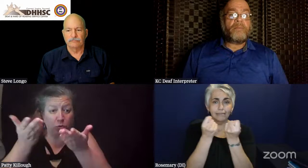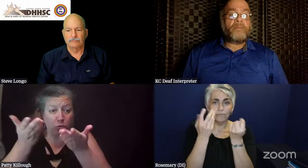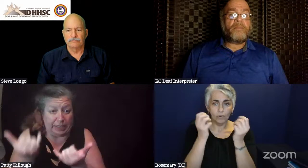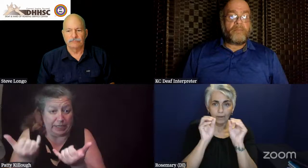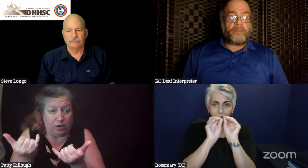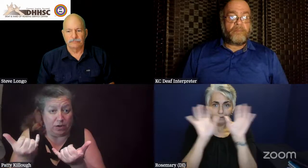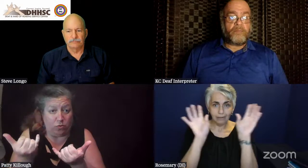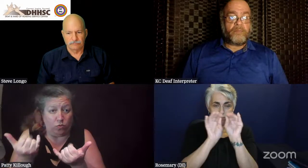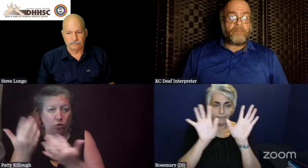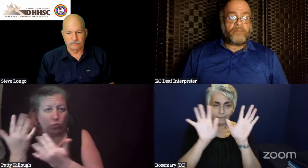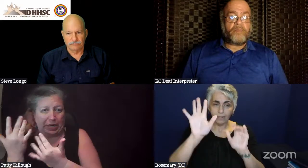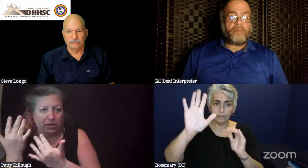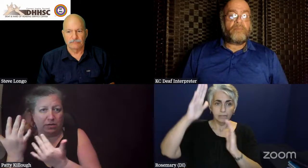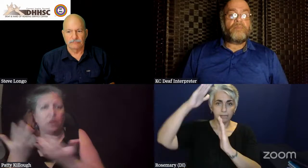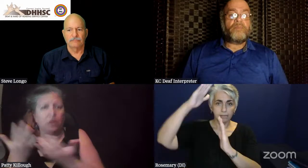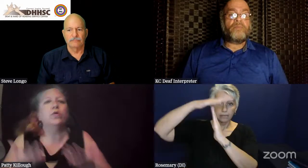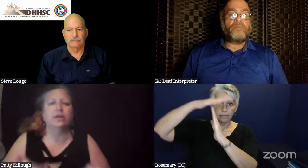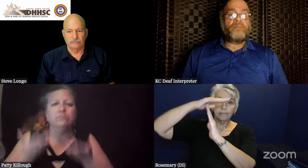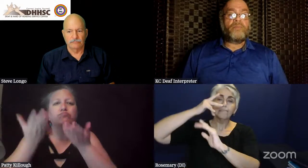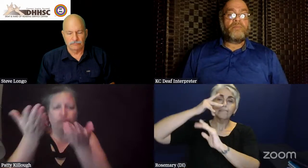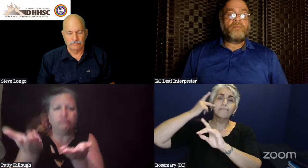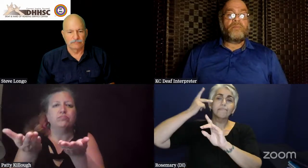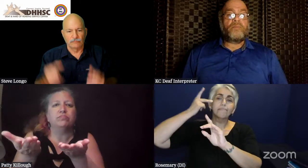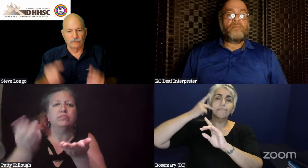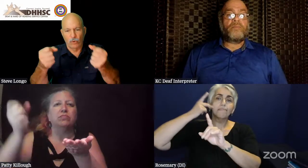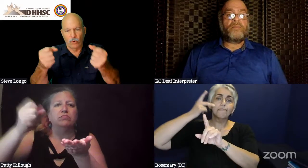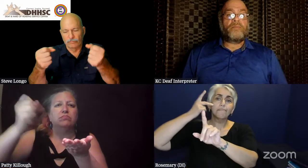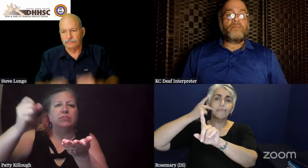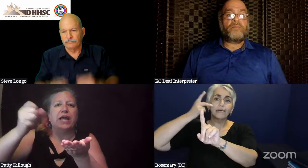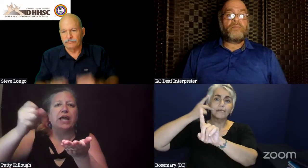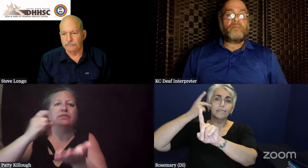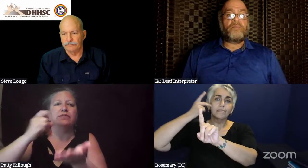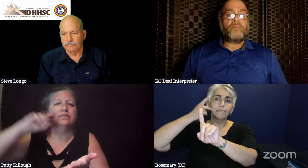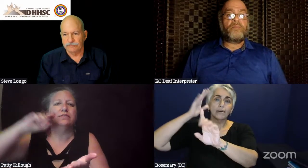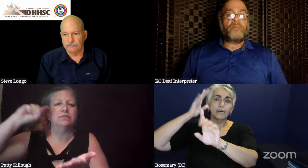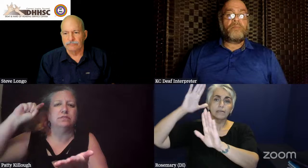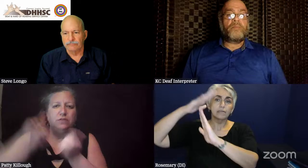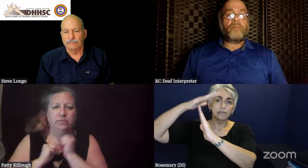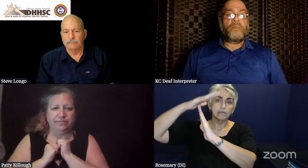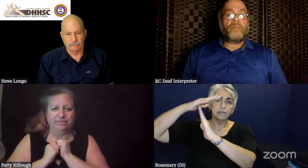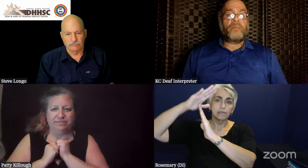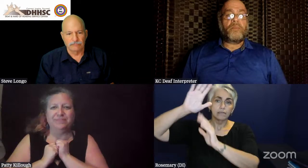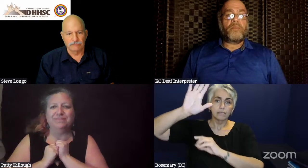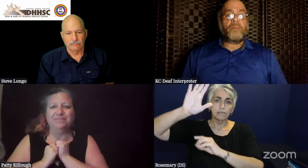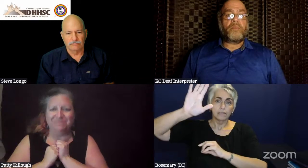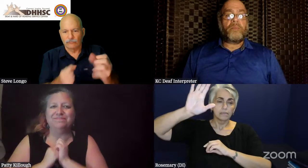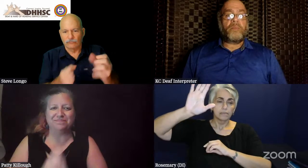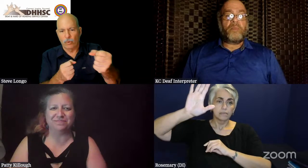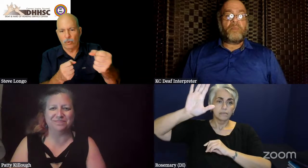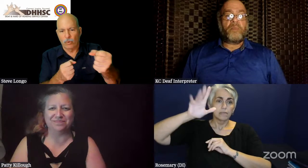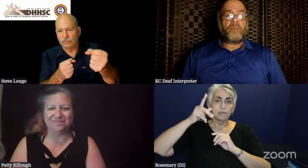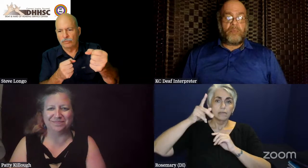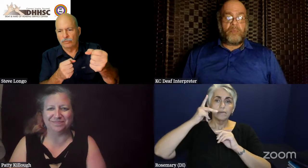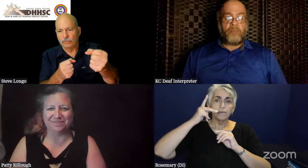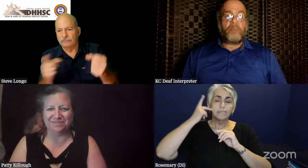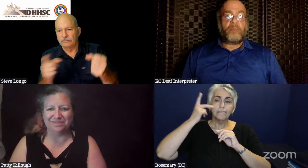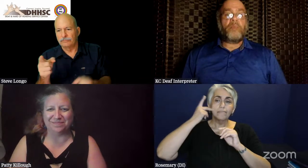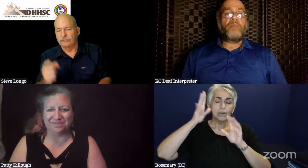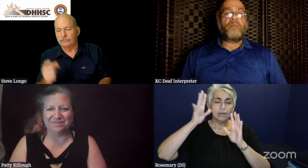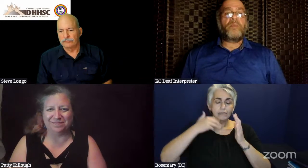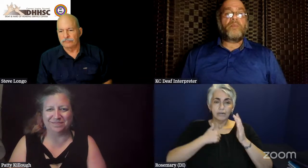The interpreting team wants to clarify. Patty, hold on for just a second. Patty, hold on.